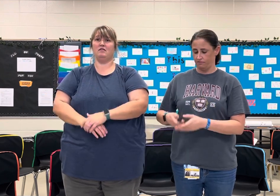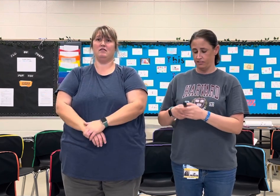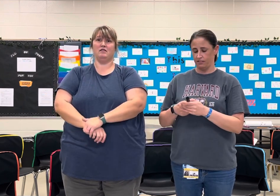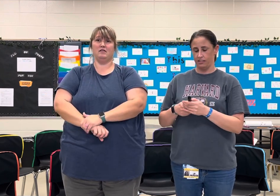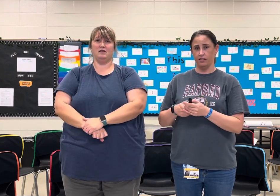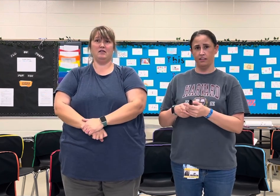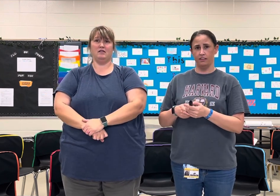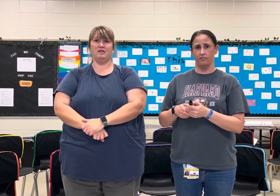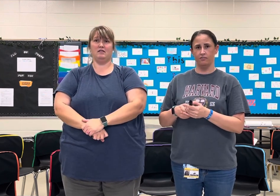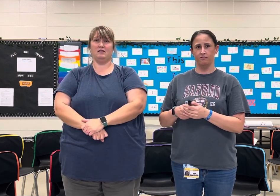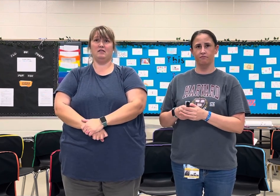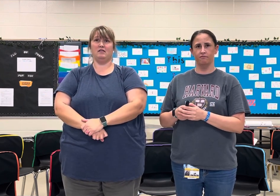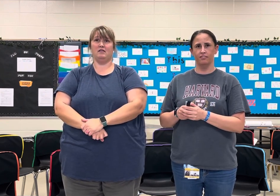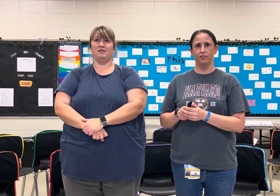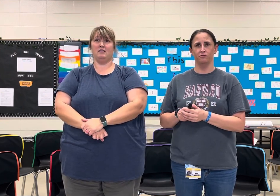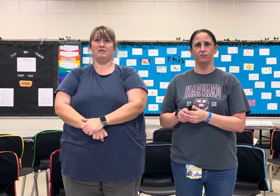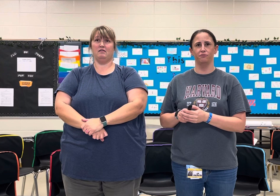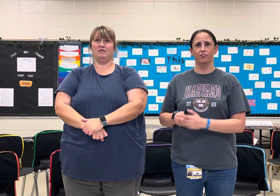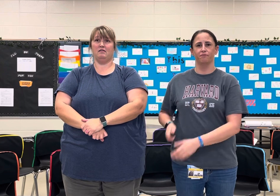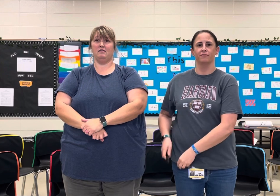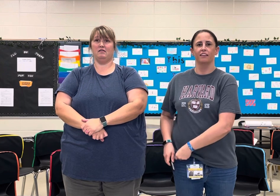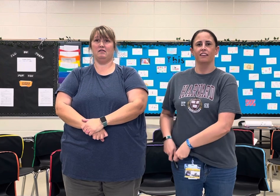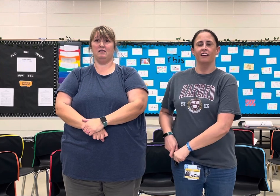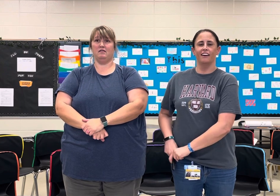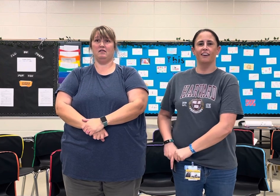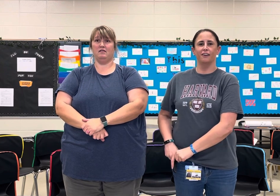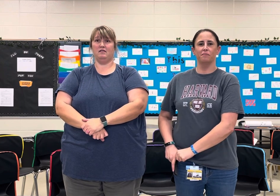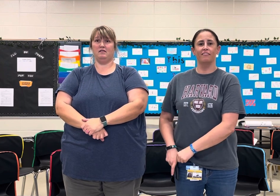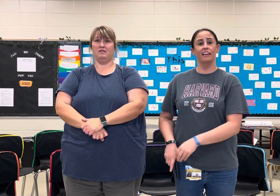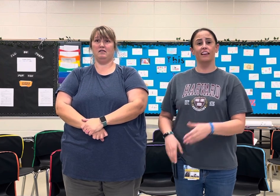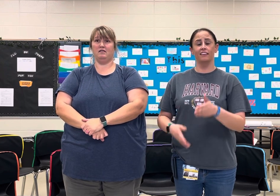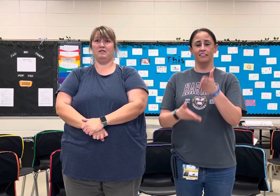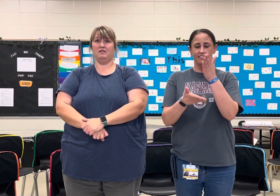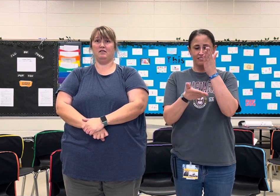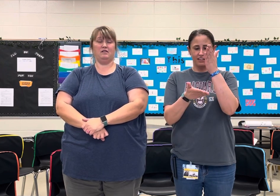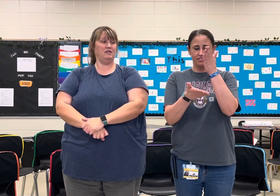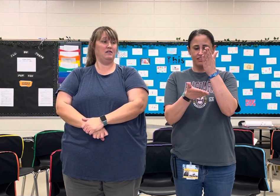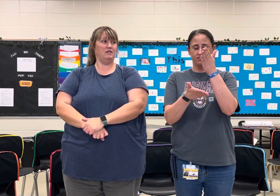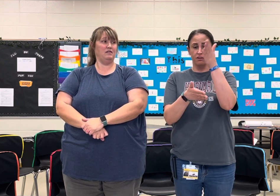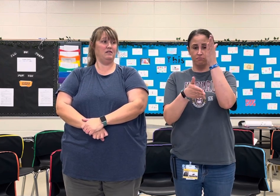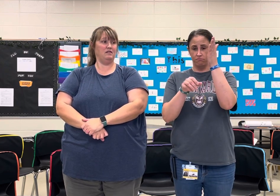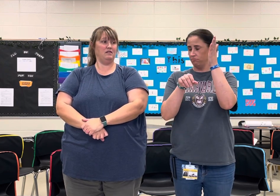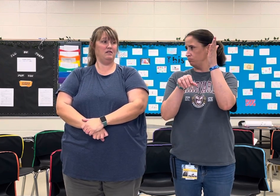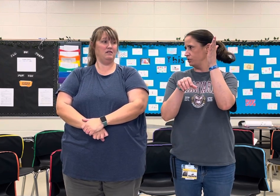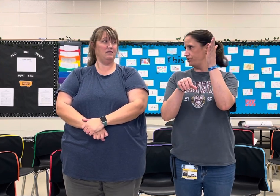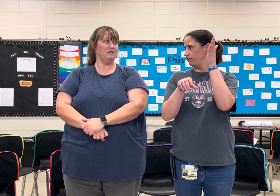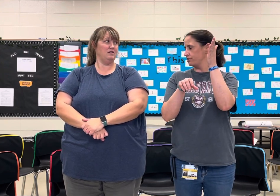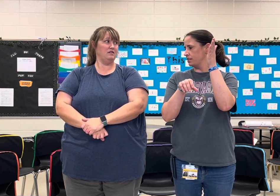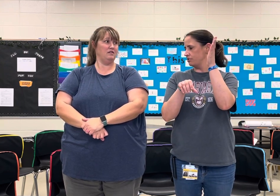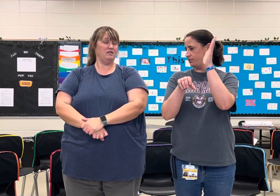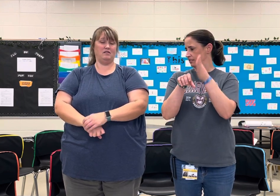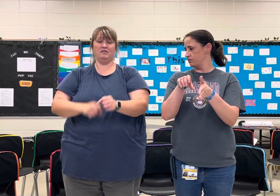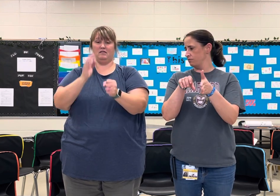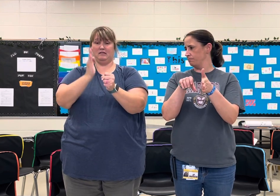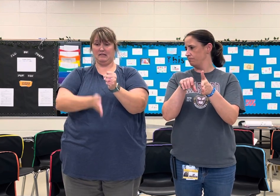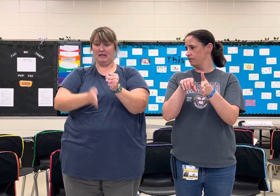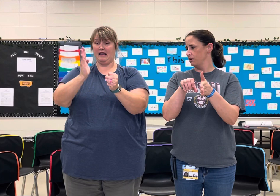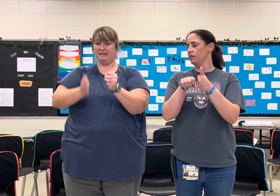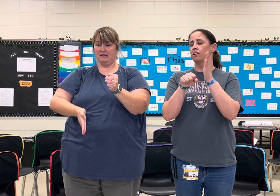And then, oh, too far. And then I've seen, so what'd you do for slice? You did this one? Slice. And